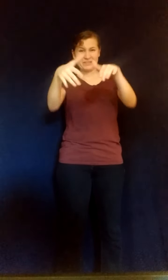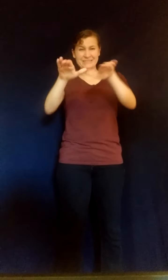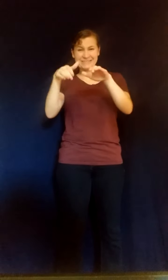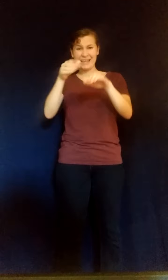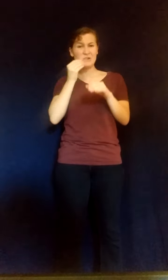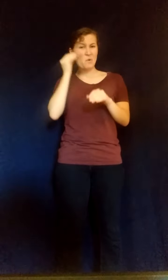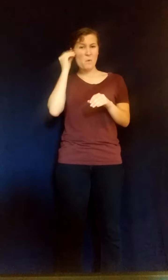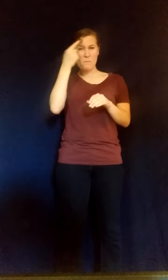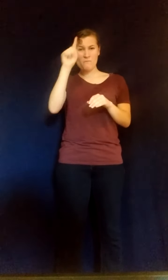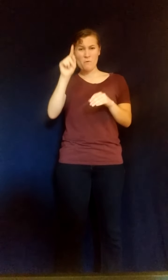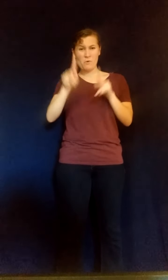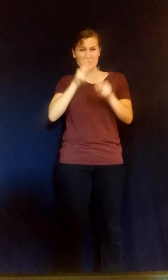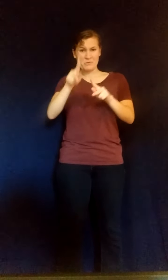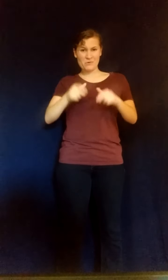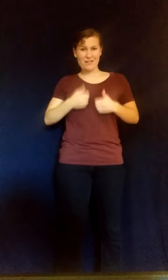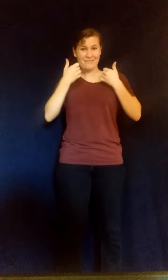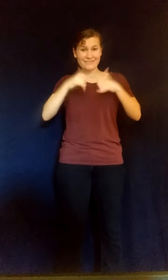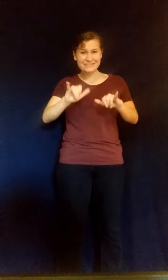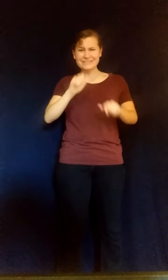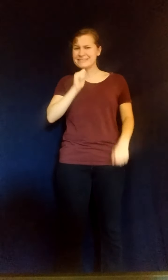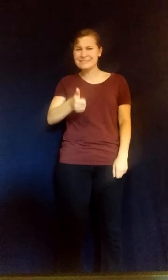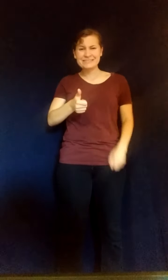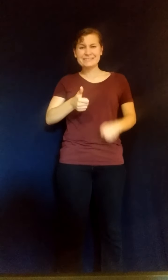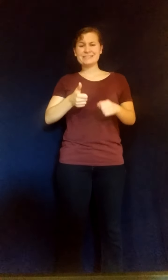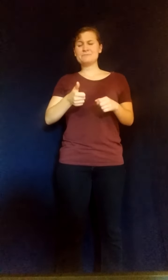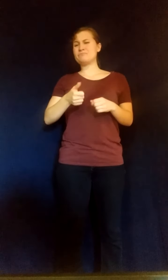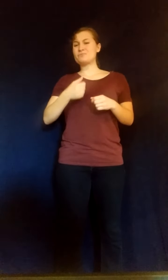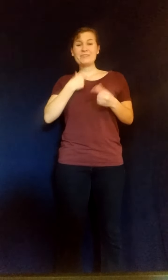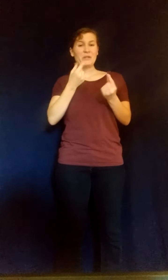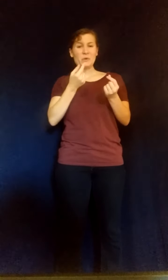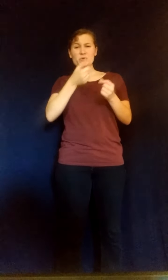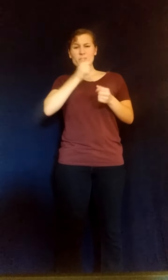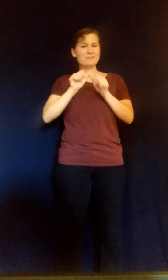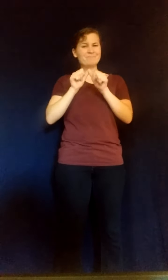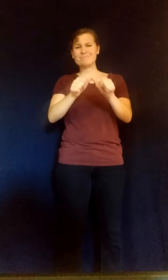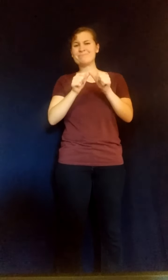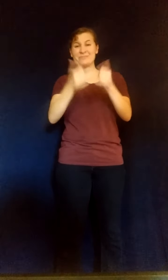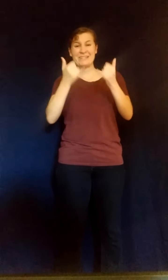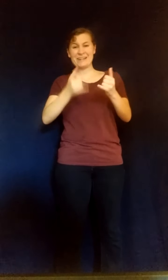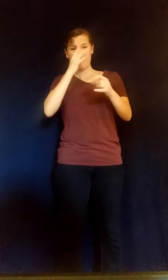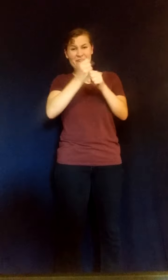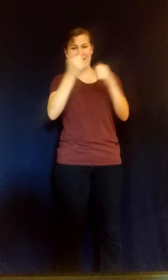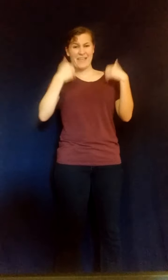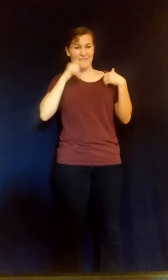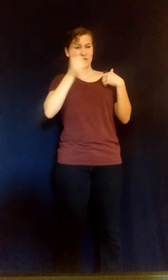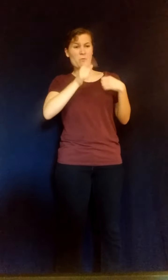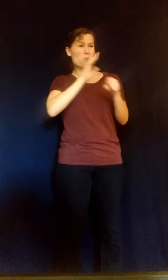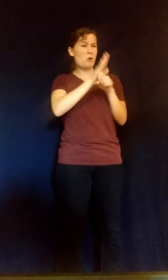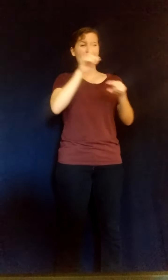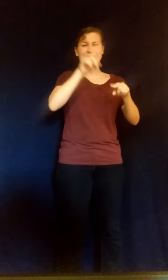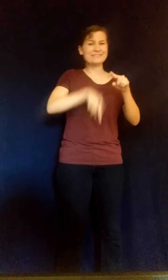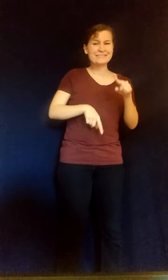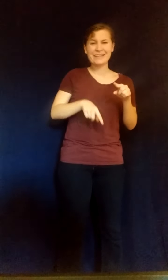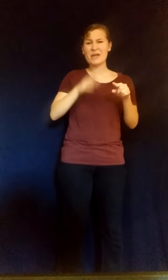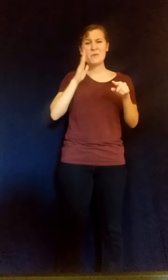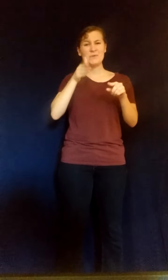forward. Today I have faith, but I can't make any promises about tomorrow. I'm surprised I've held on this long. God,